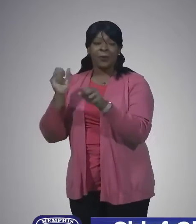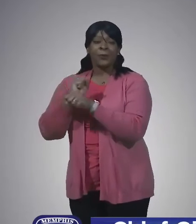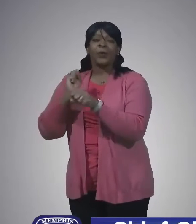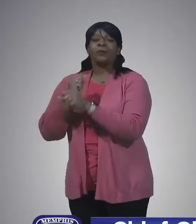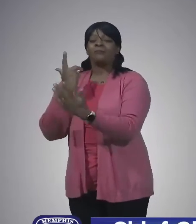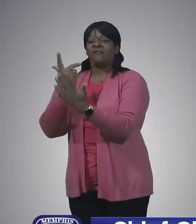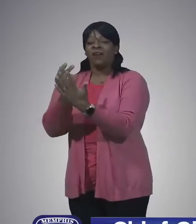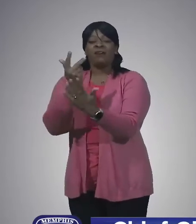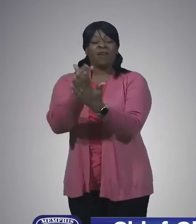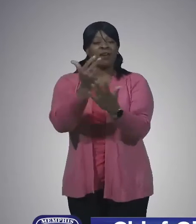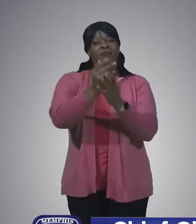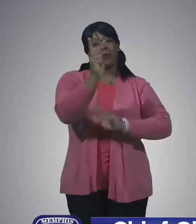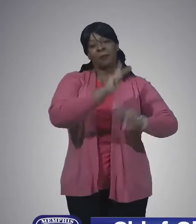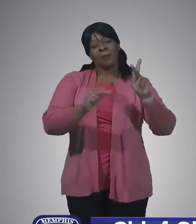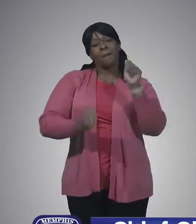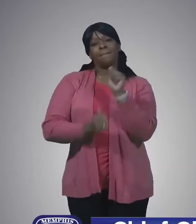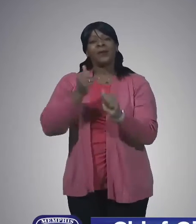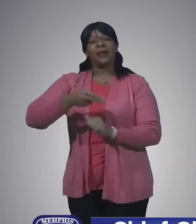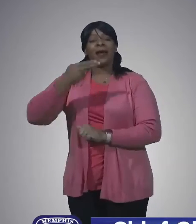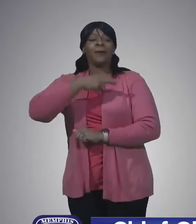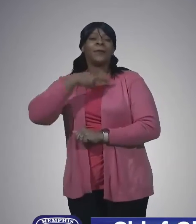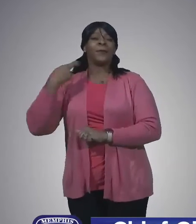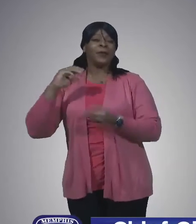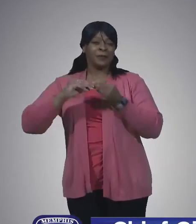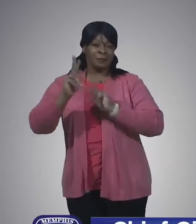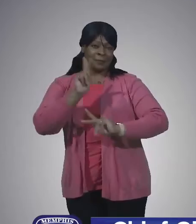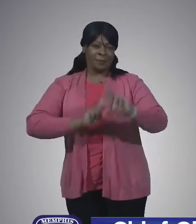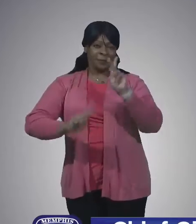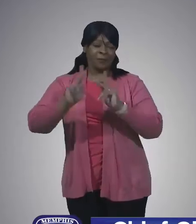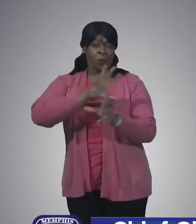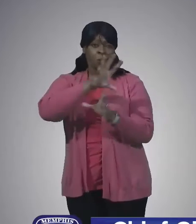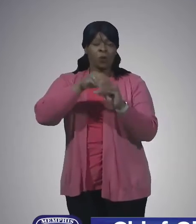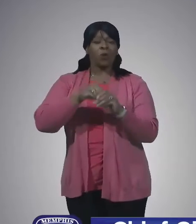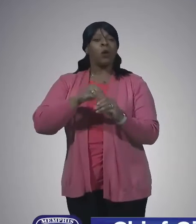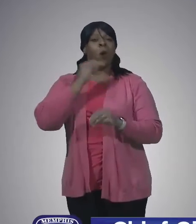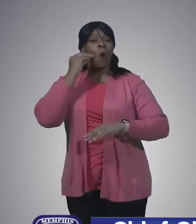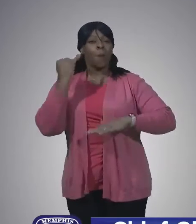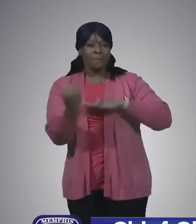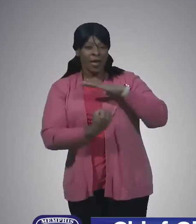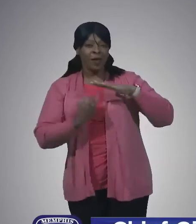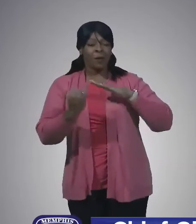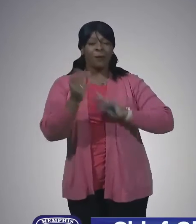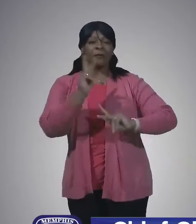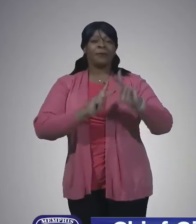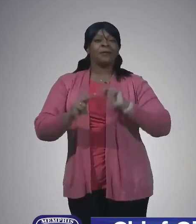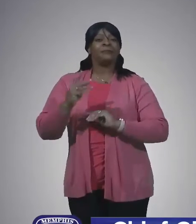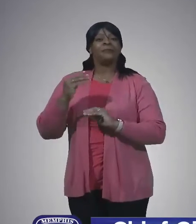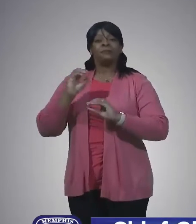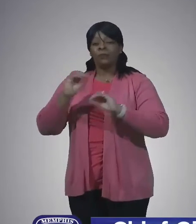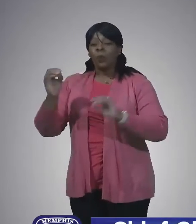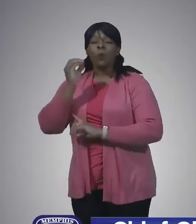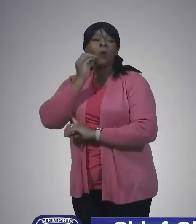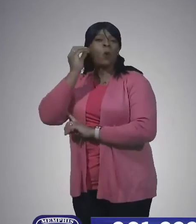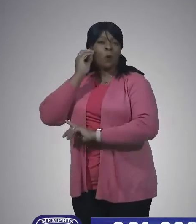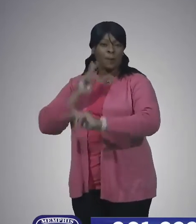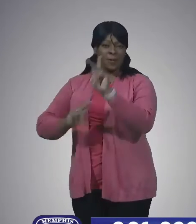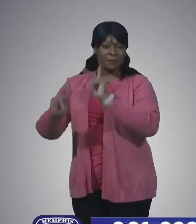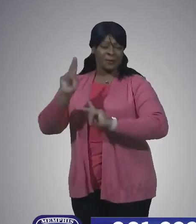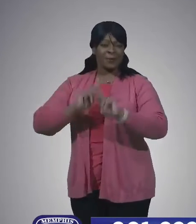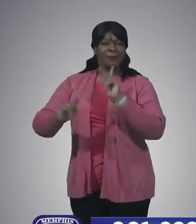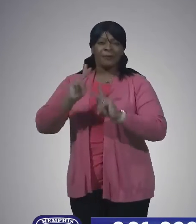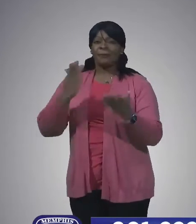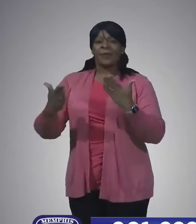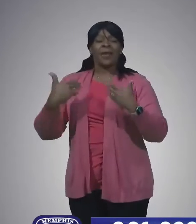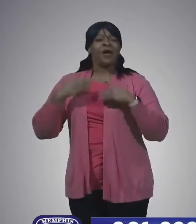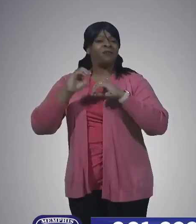vaccinate people in our most vulnerable populations, including the homebound, people experiencing homeless, and other people who may not